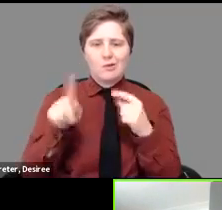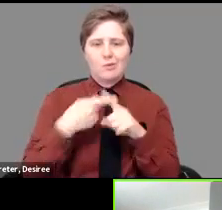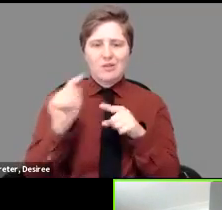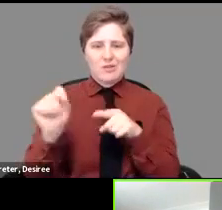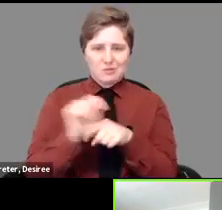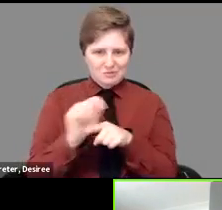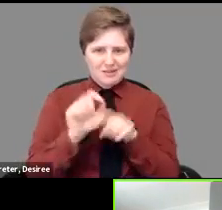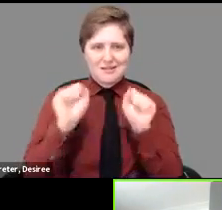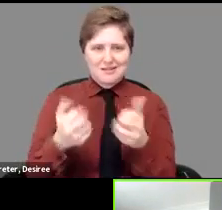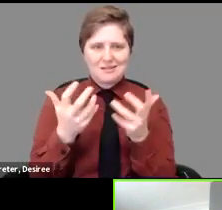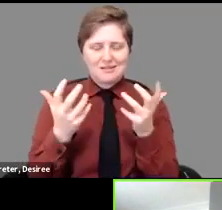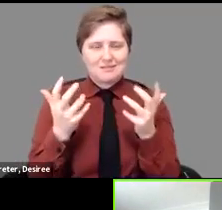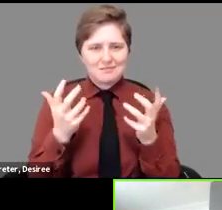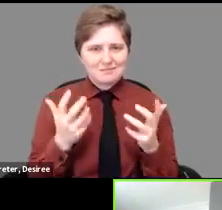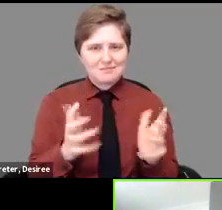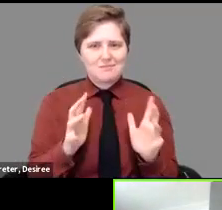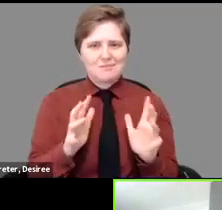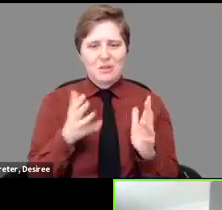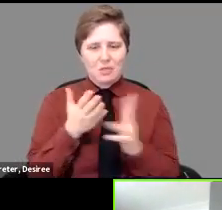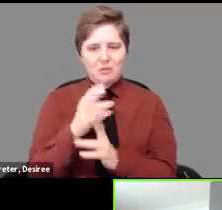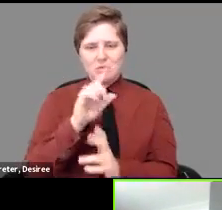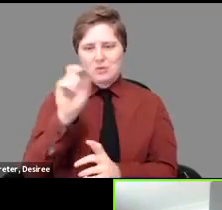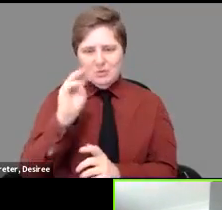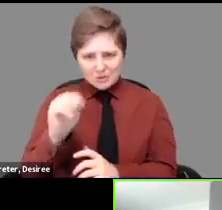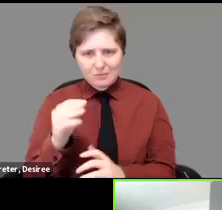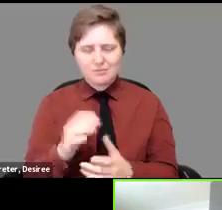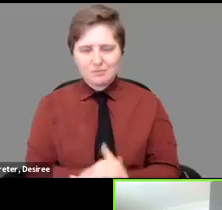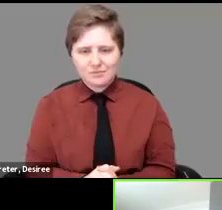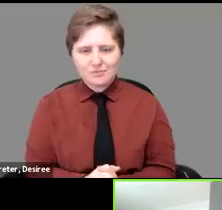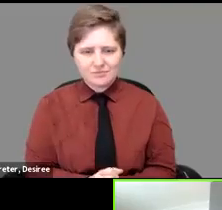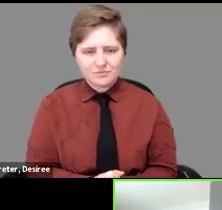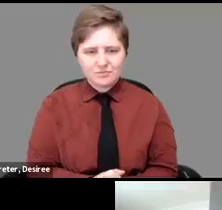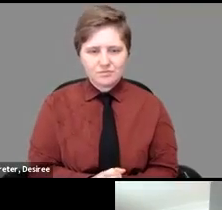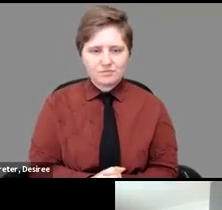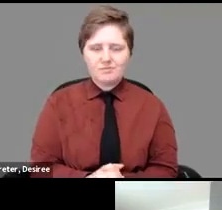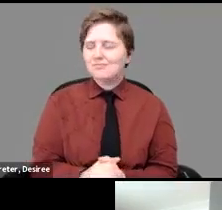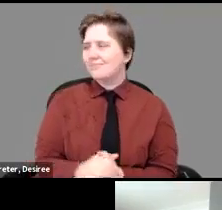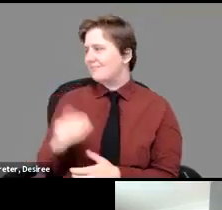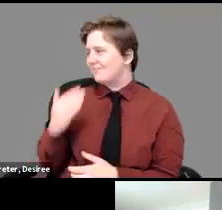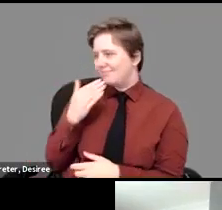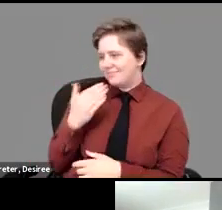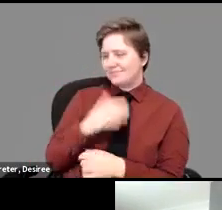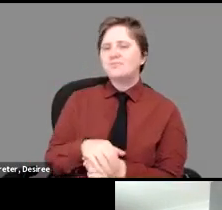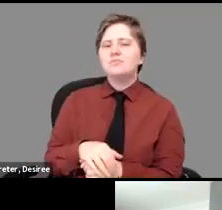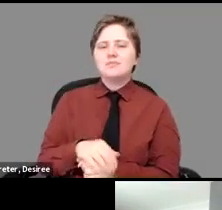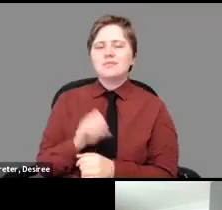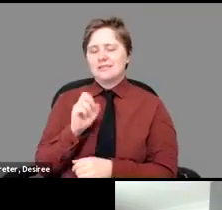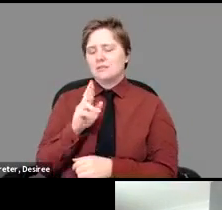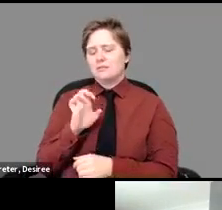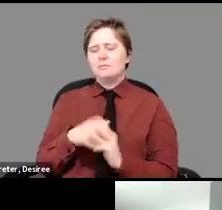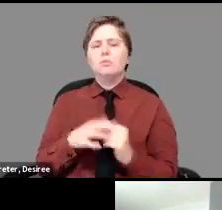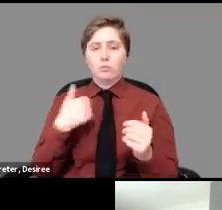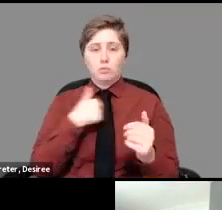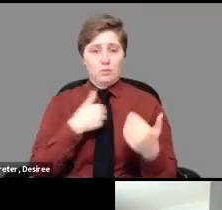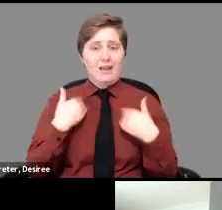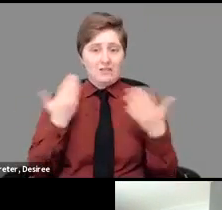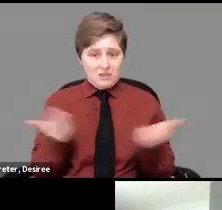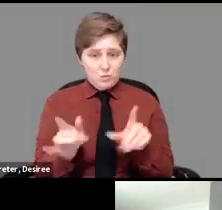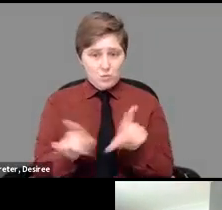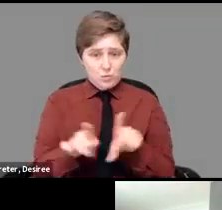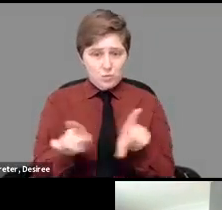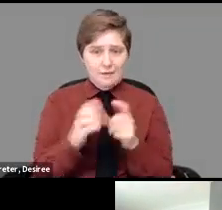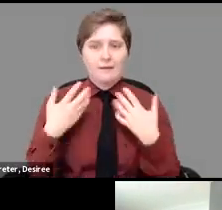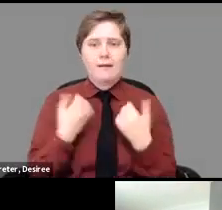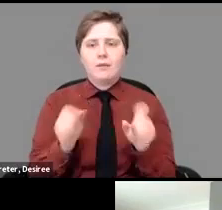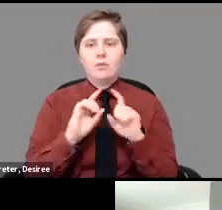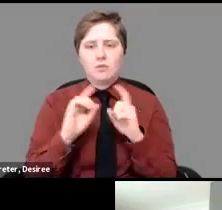can, go over Zoom and things of that nature. Thanks, Sheena. Yeah, and we do have it here too at the health